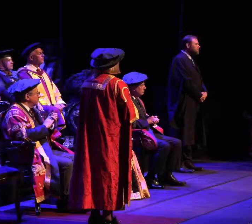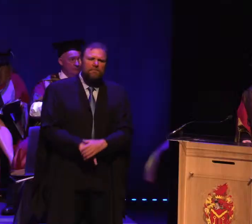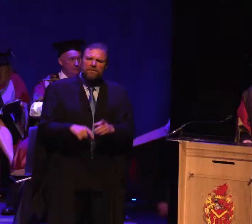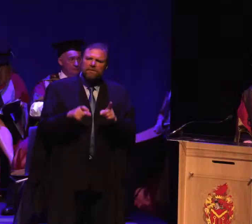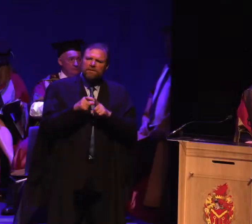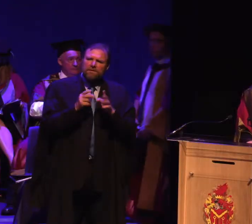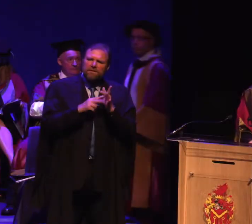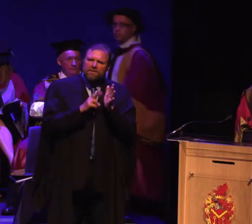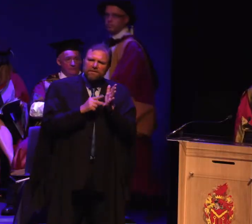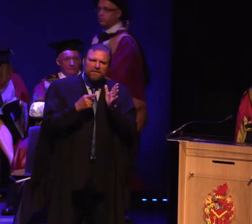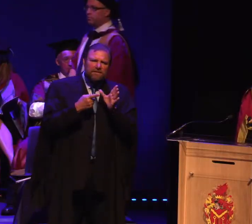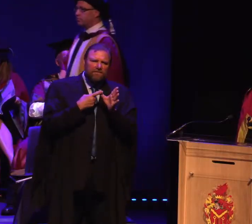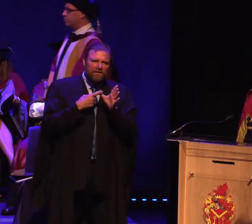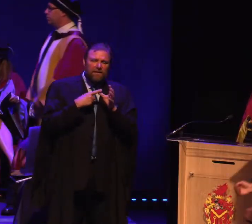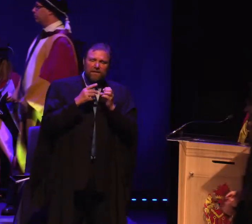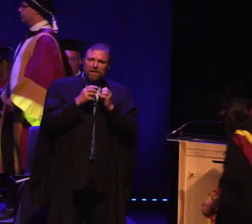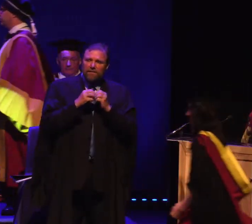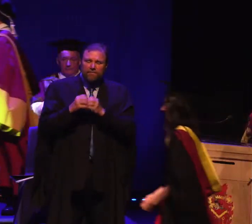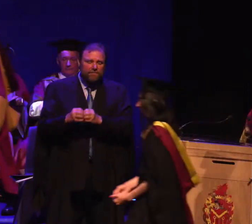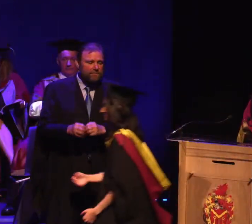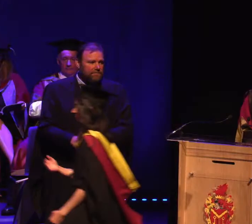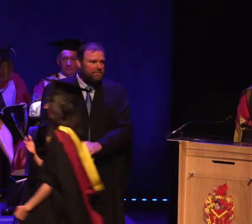Davina Khan Anand.